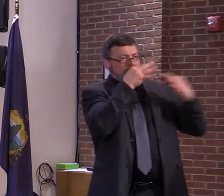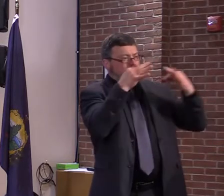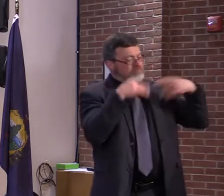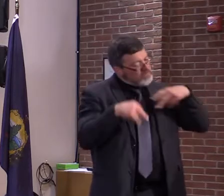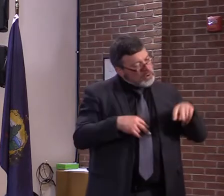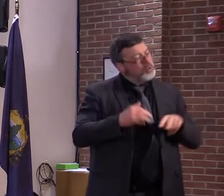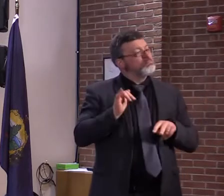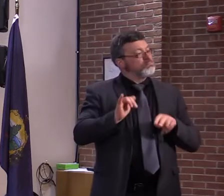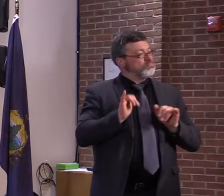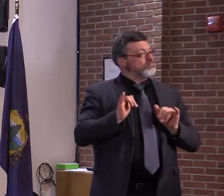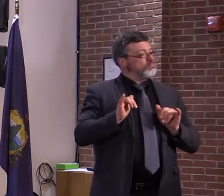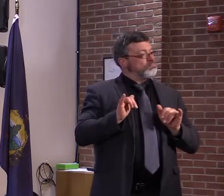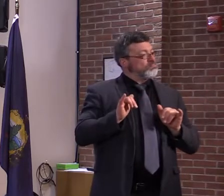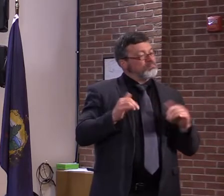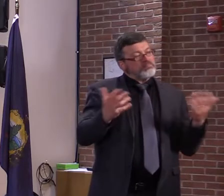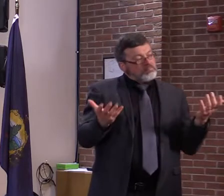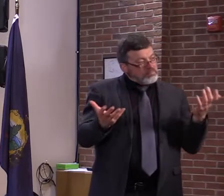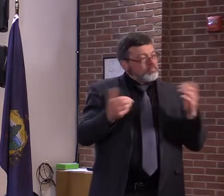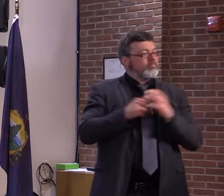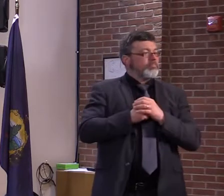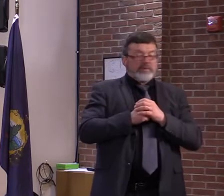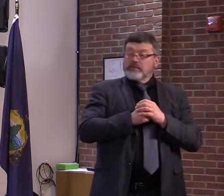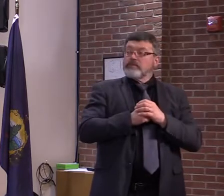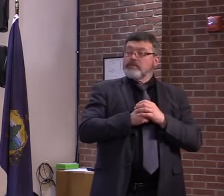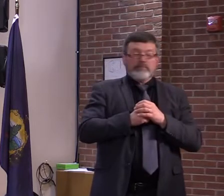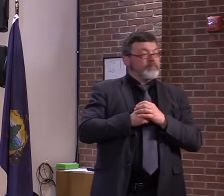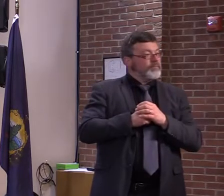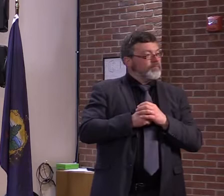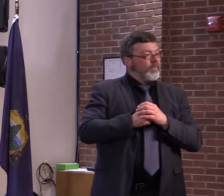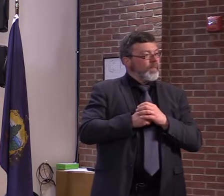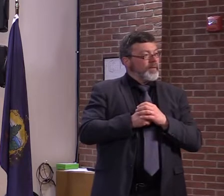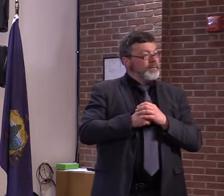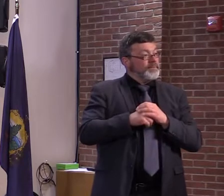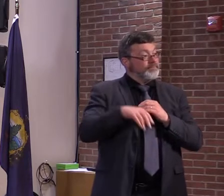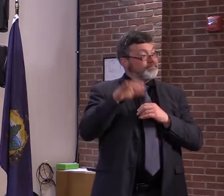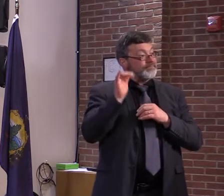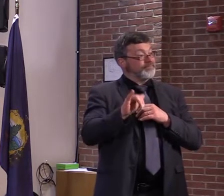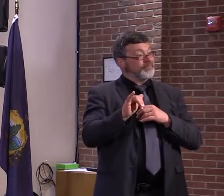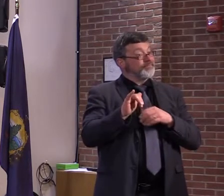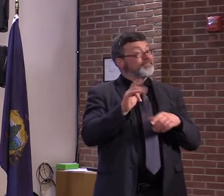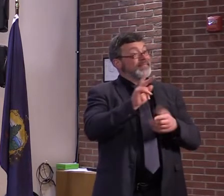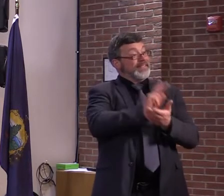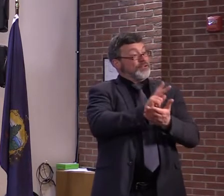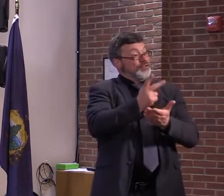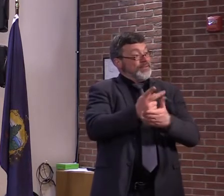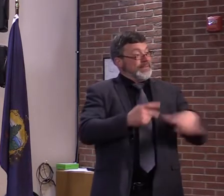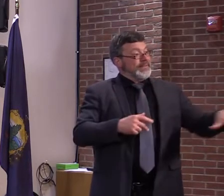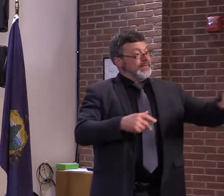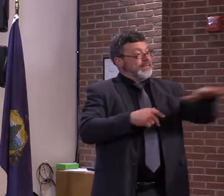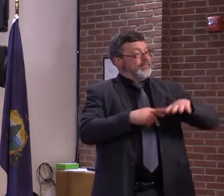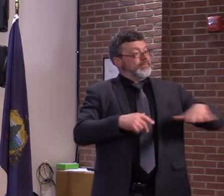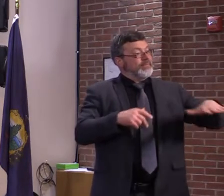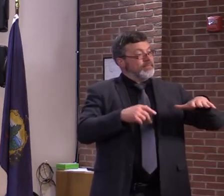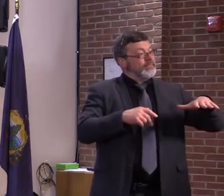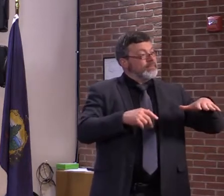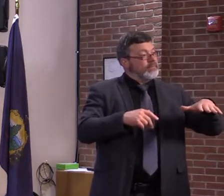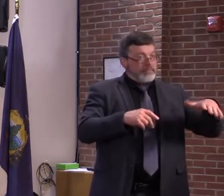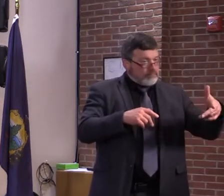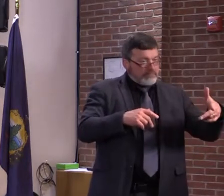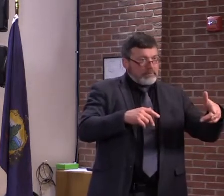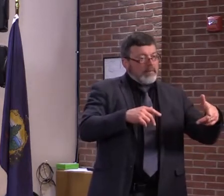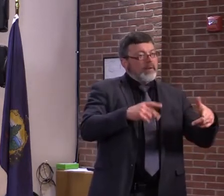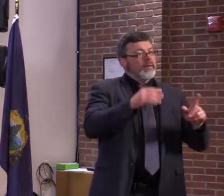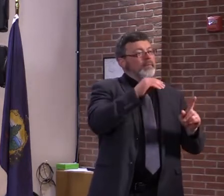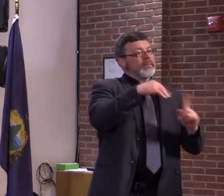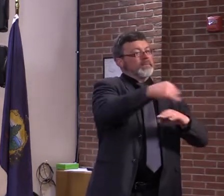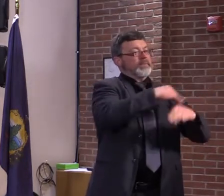issues. So we have cases among their kitchen staff, so meaning it was going to affect their operations relative to student meals,